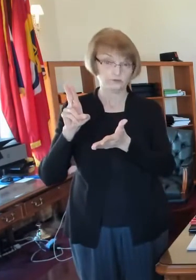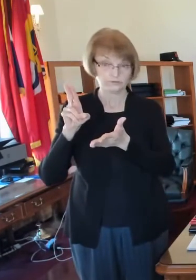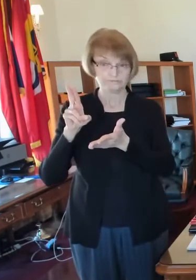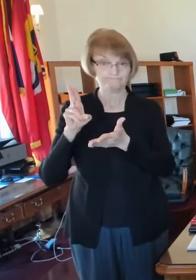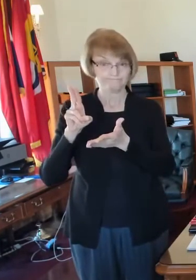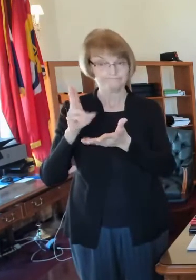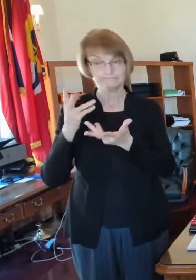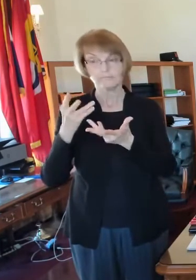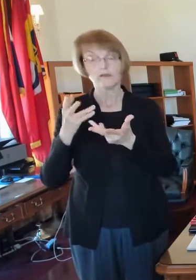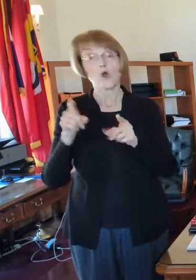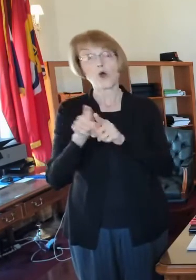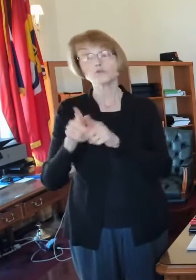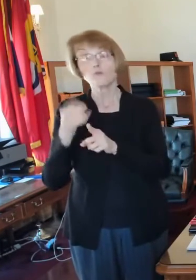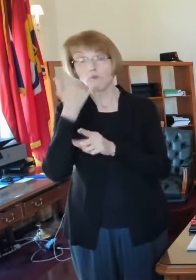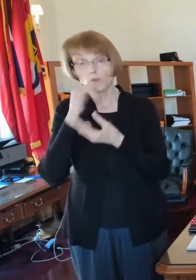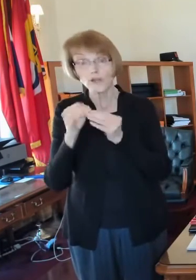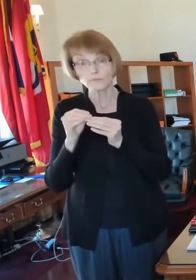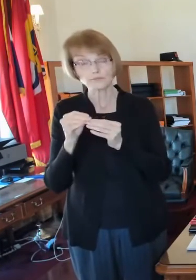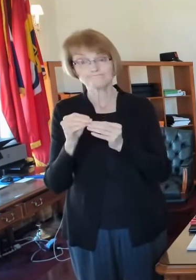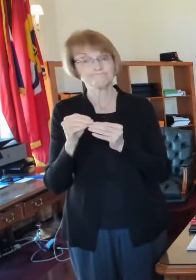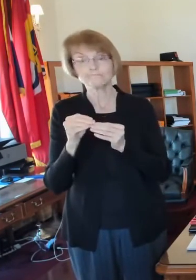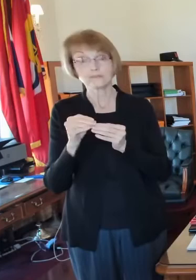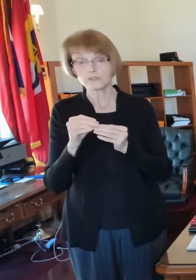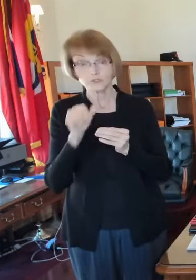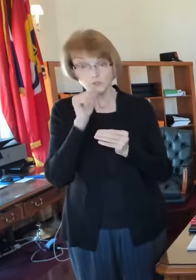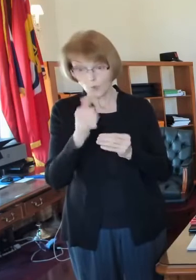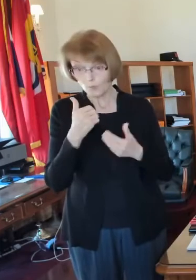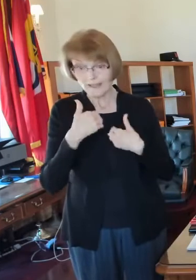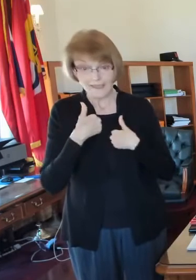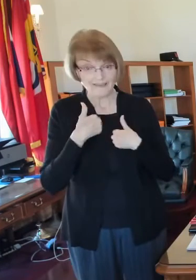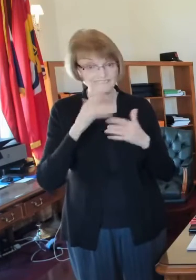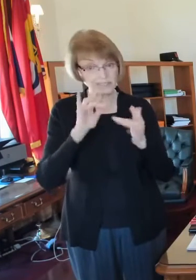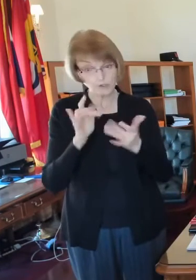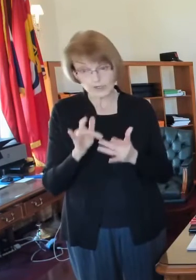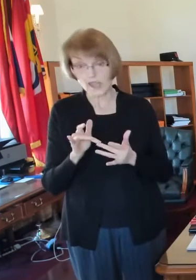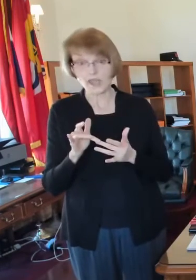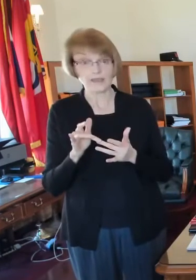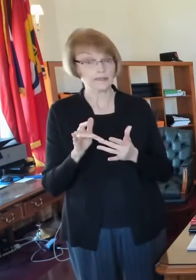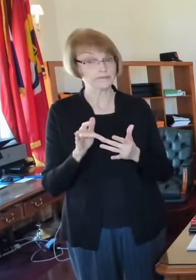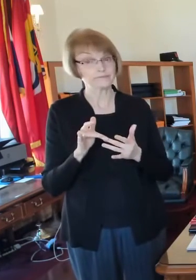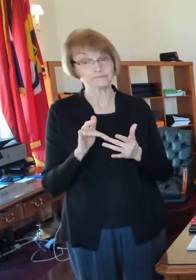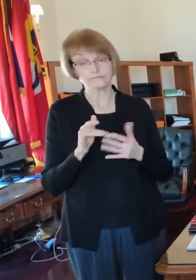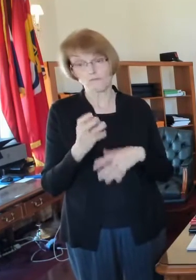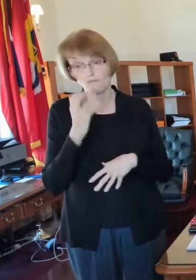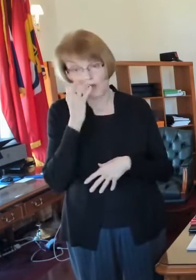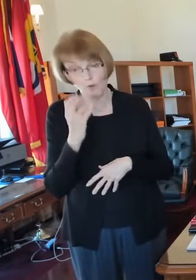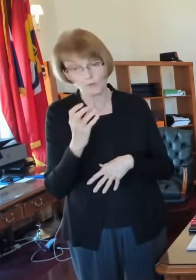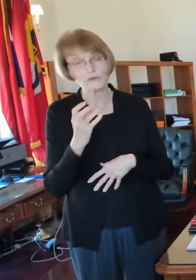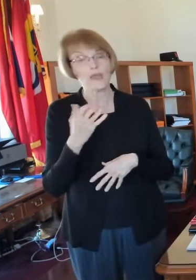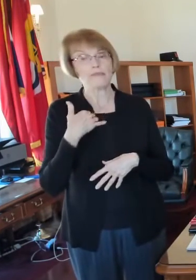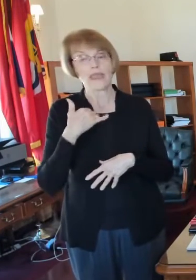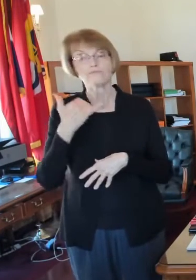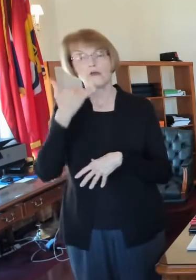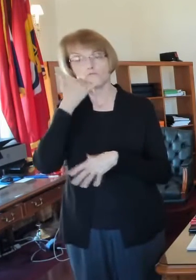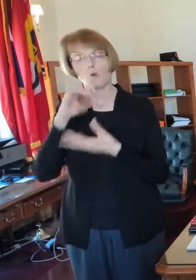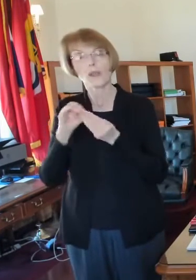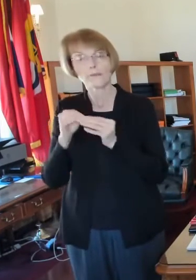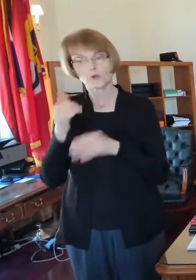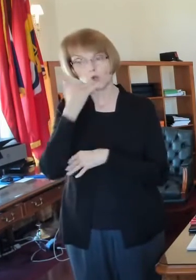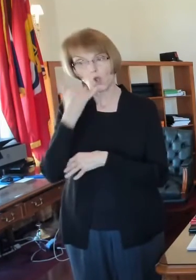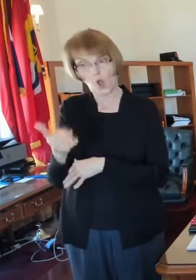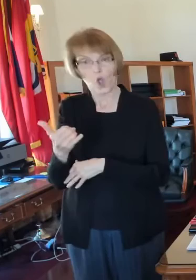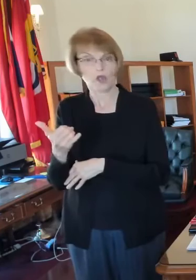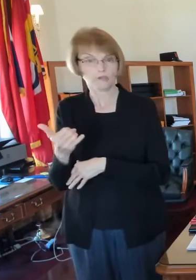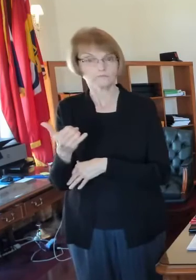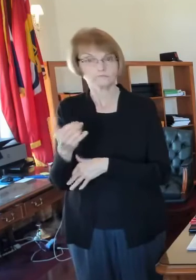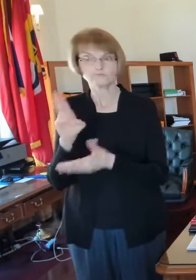line. There's also a phone number for those people who don't have the ability to register electronically. There's also a phone number to call to get